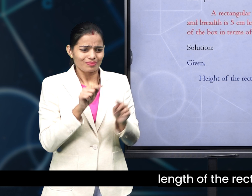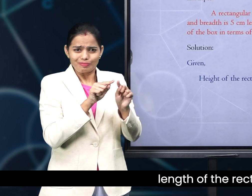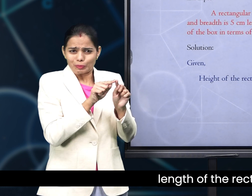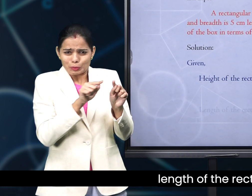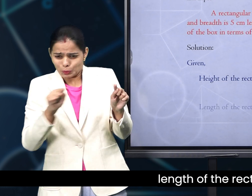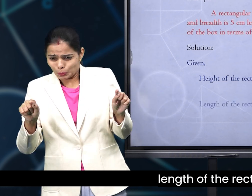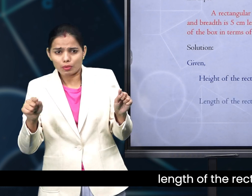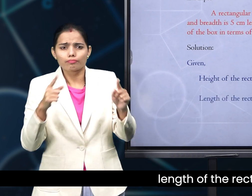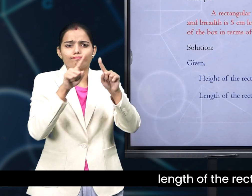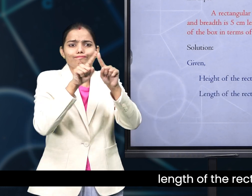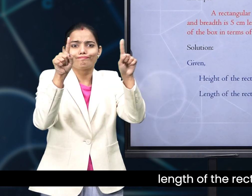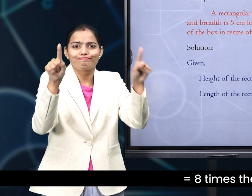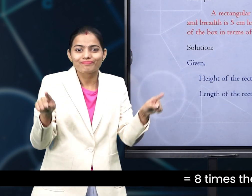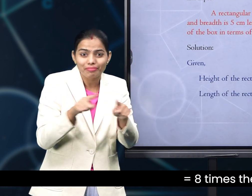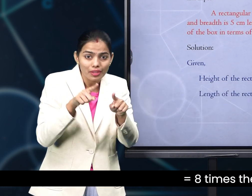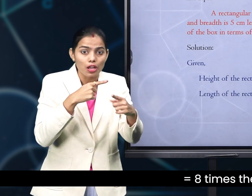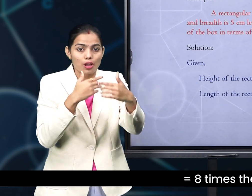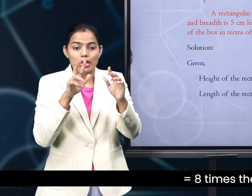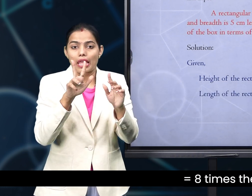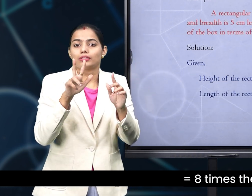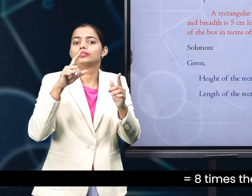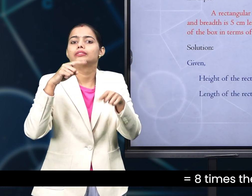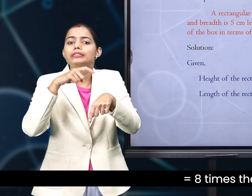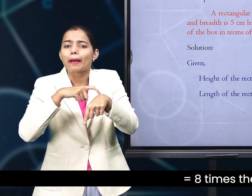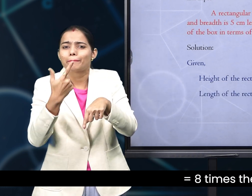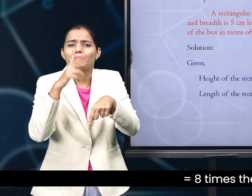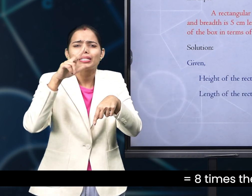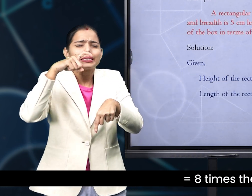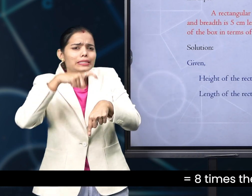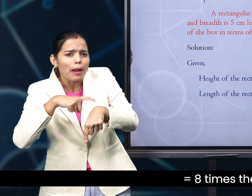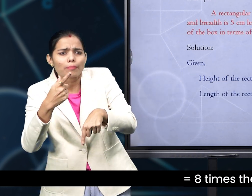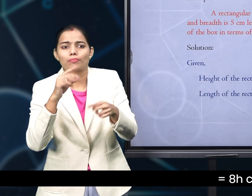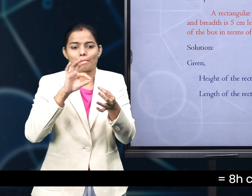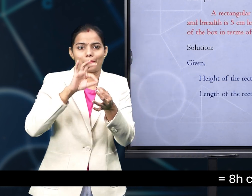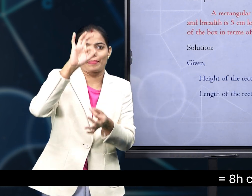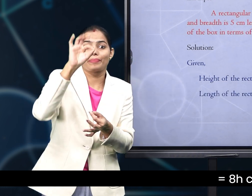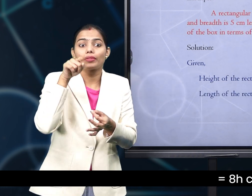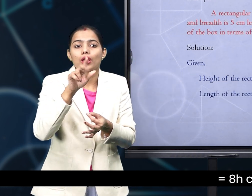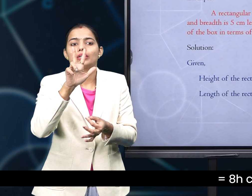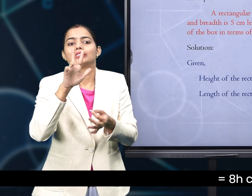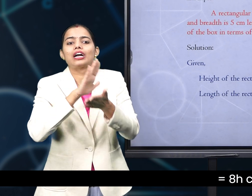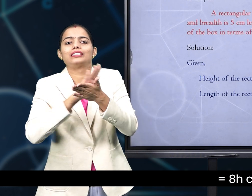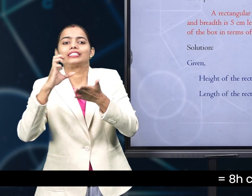Length of the rectangular box is equal to 8 times the height is equal to 8h